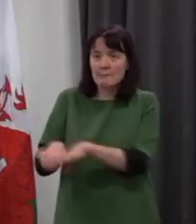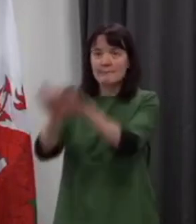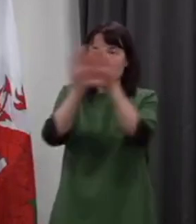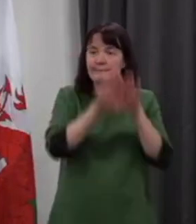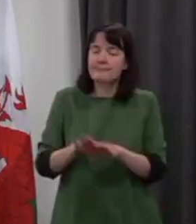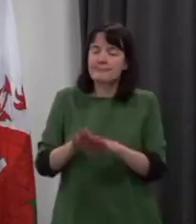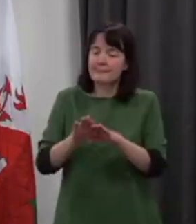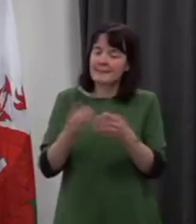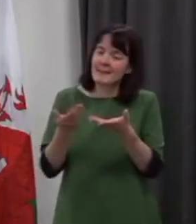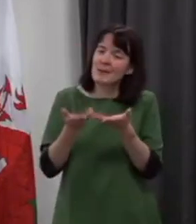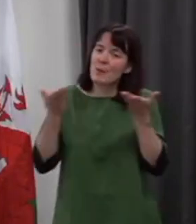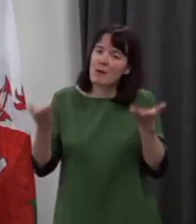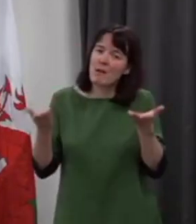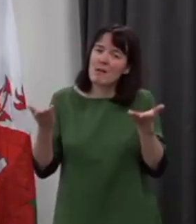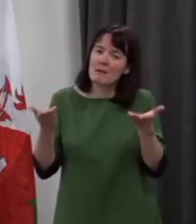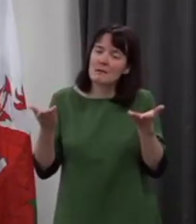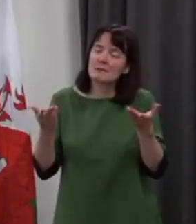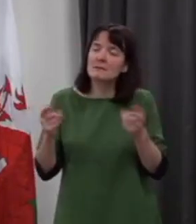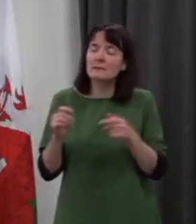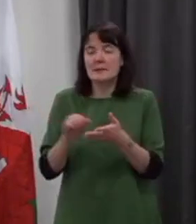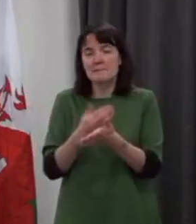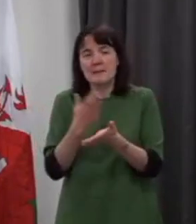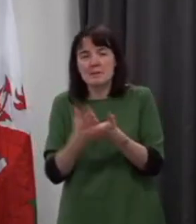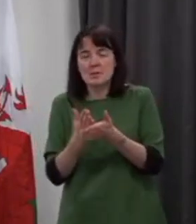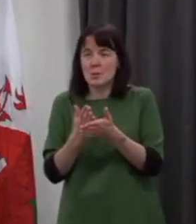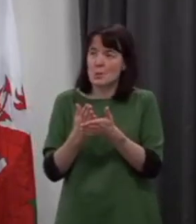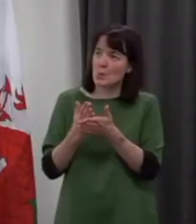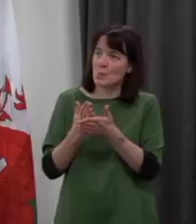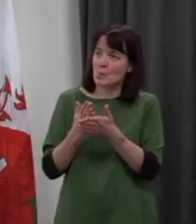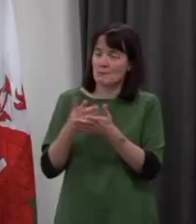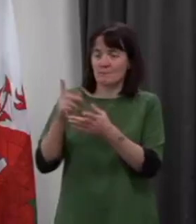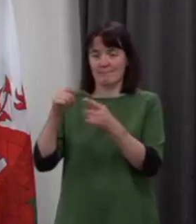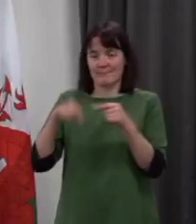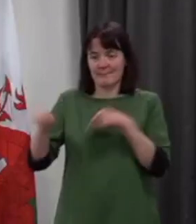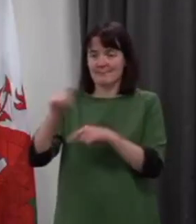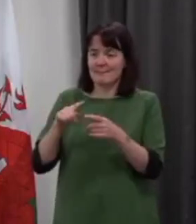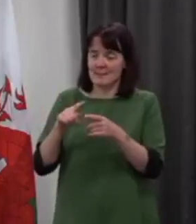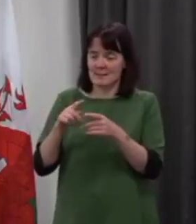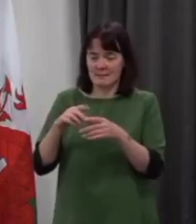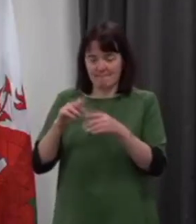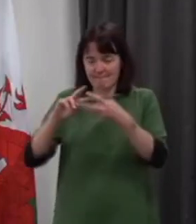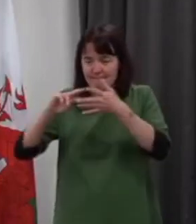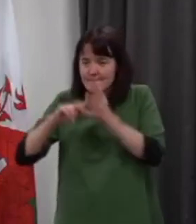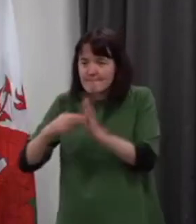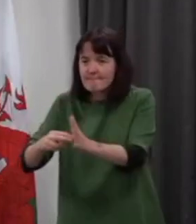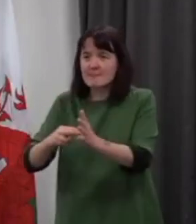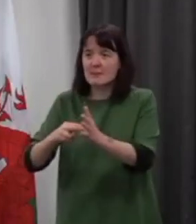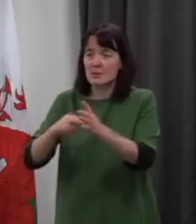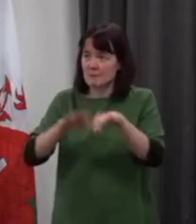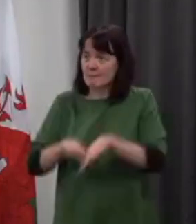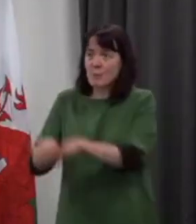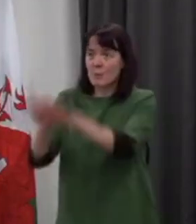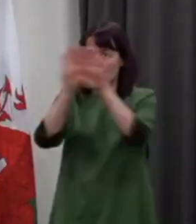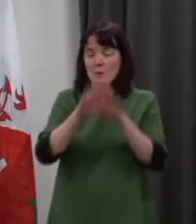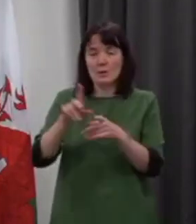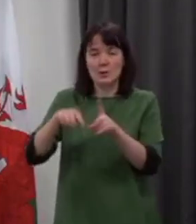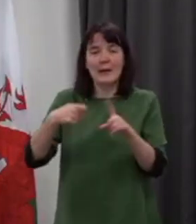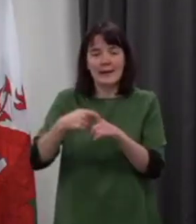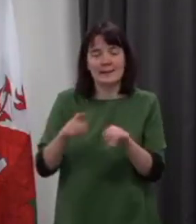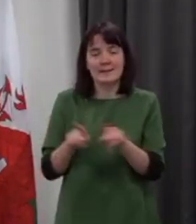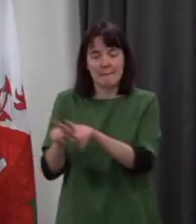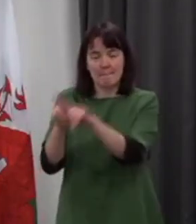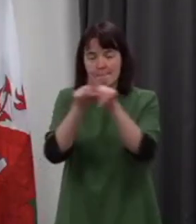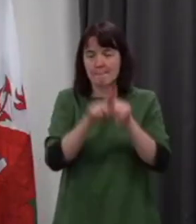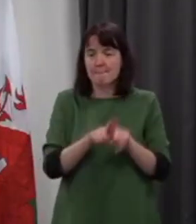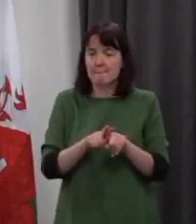UK, so that supply is generally being dealt with on a UK-wide basis. And the four Cabinet Ministers for Health were